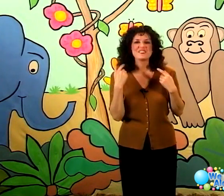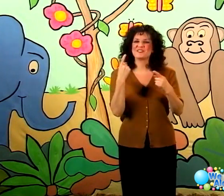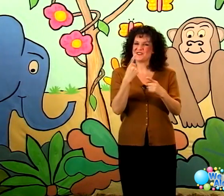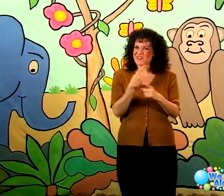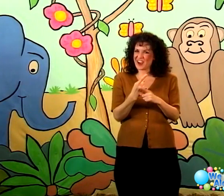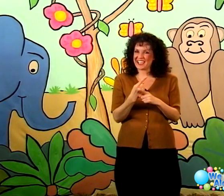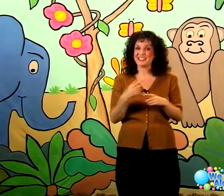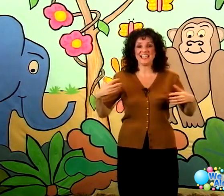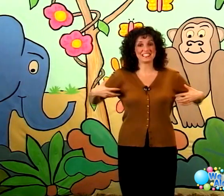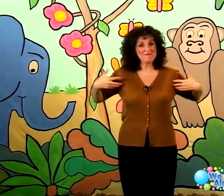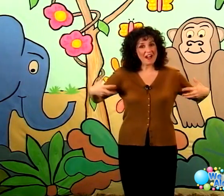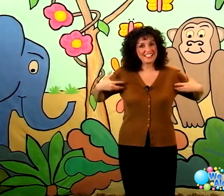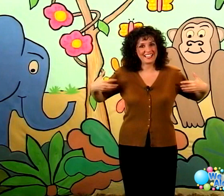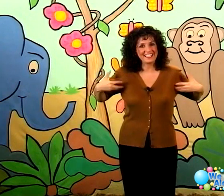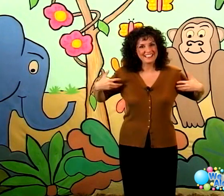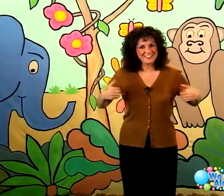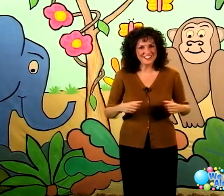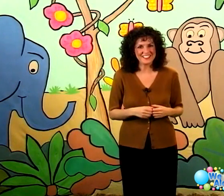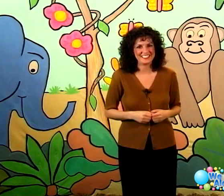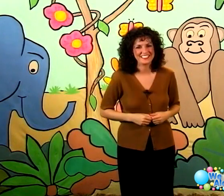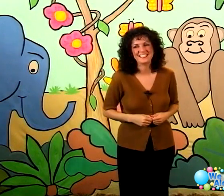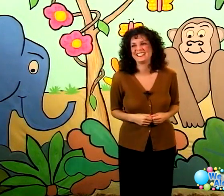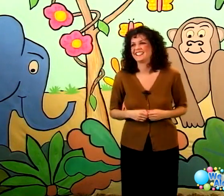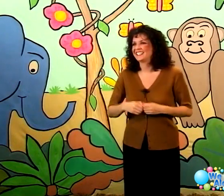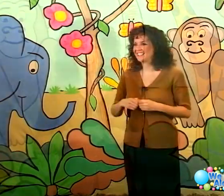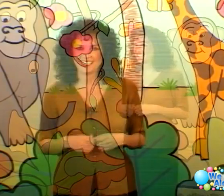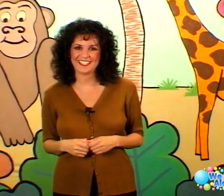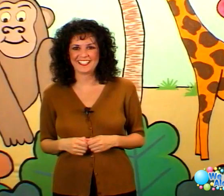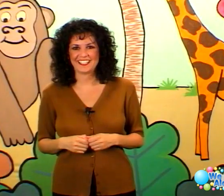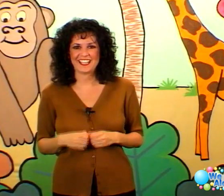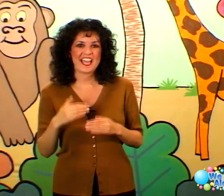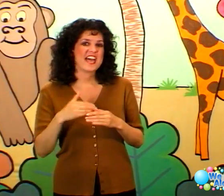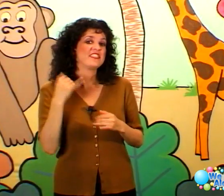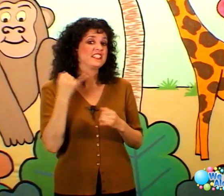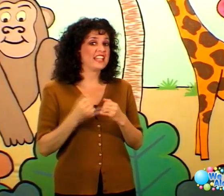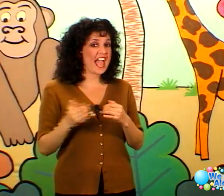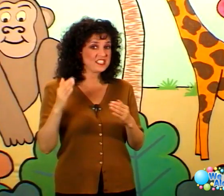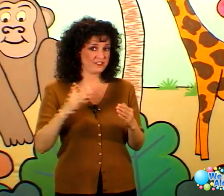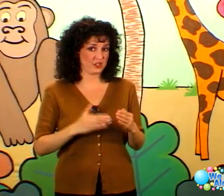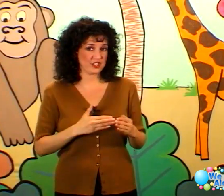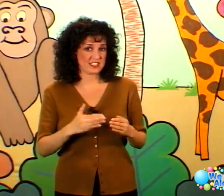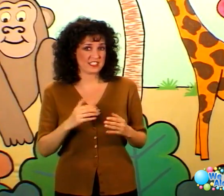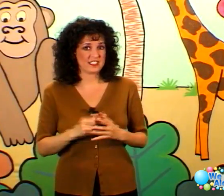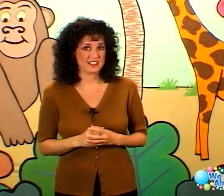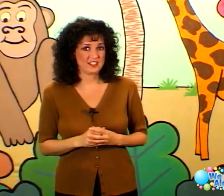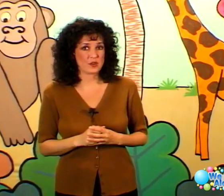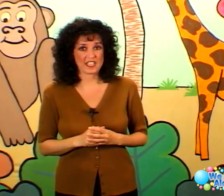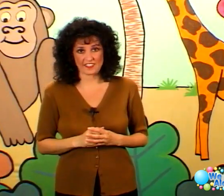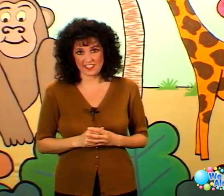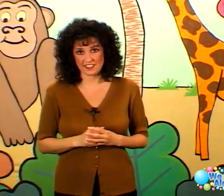Right. It's a monkey. Good. The last verse goes like this.